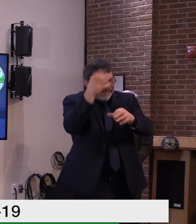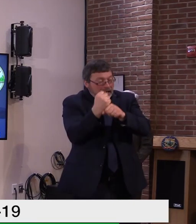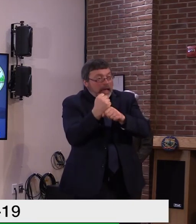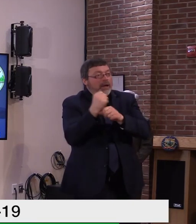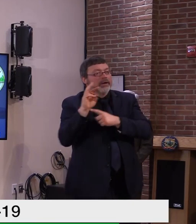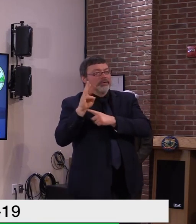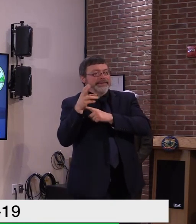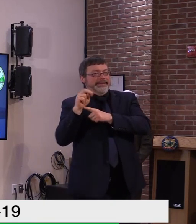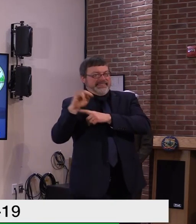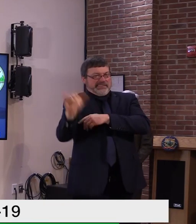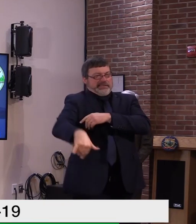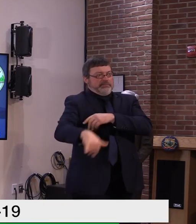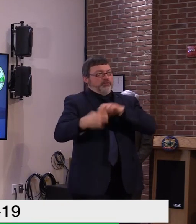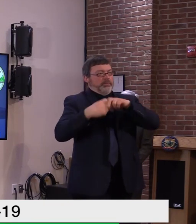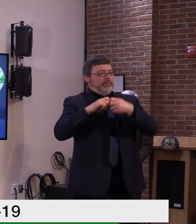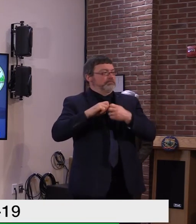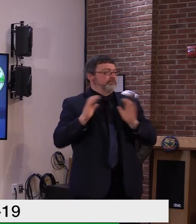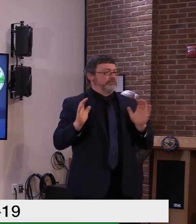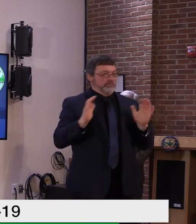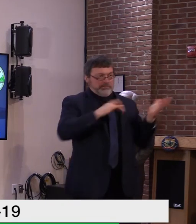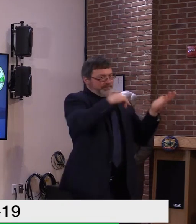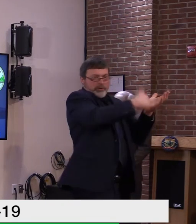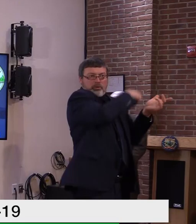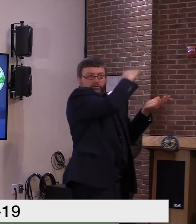more robust amounts of vaccine coming in.